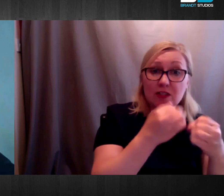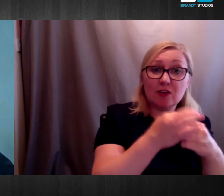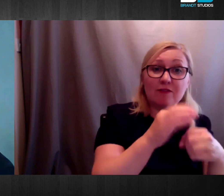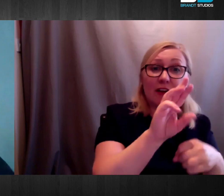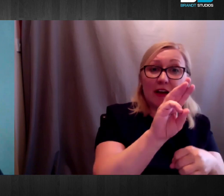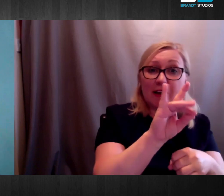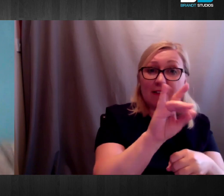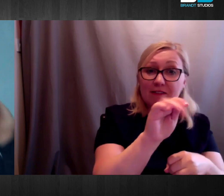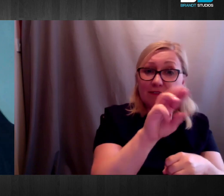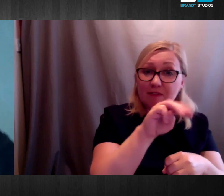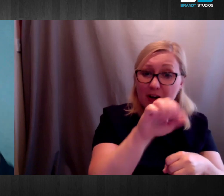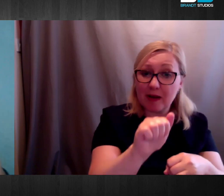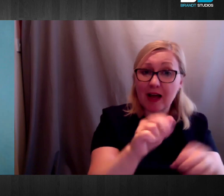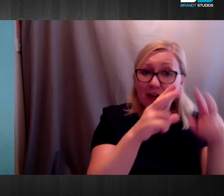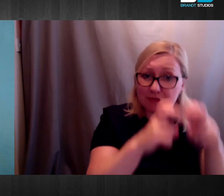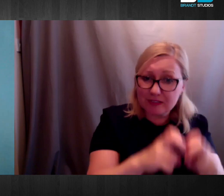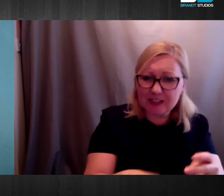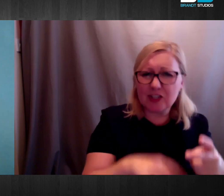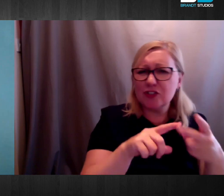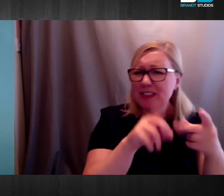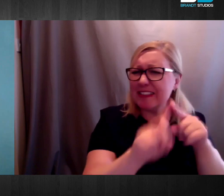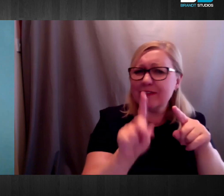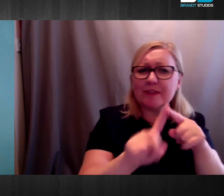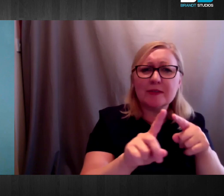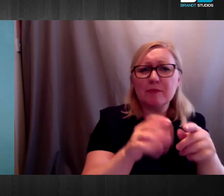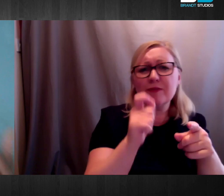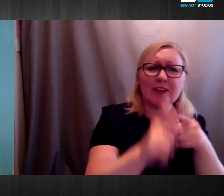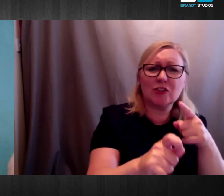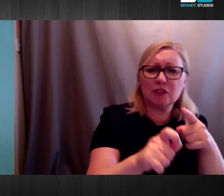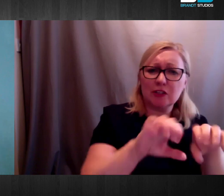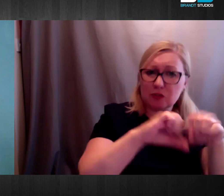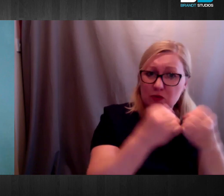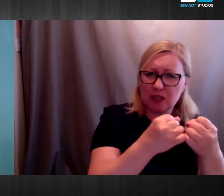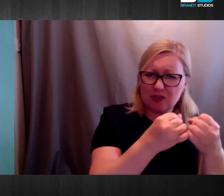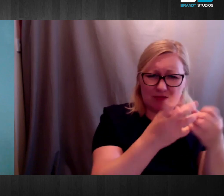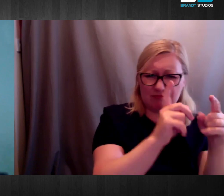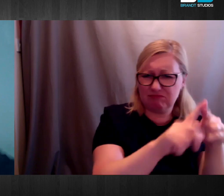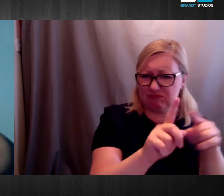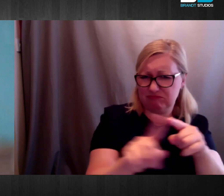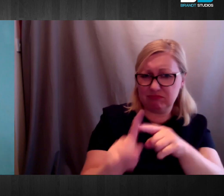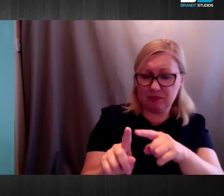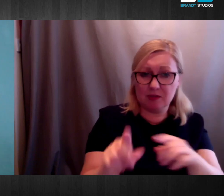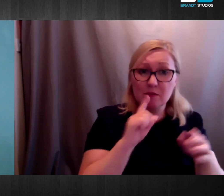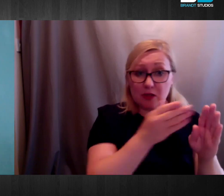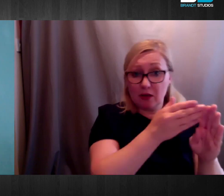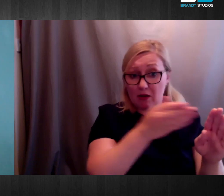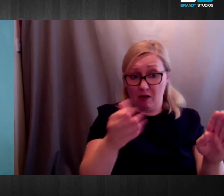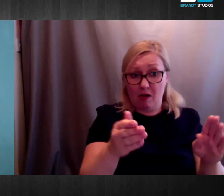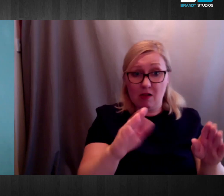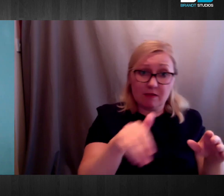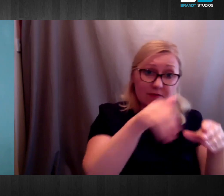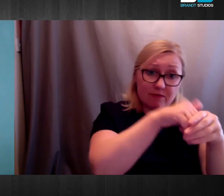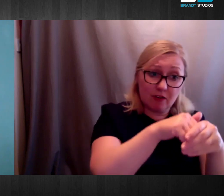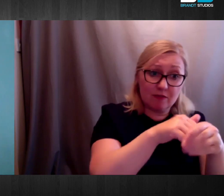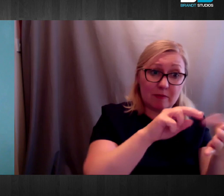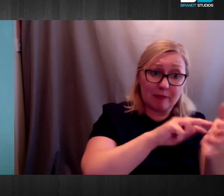need to know them all. They're about to publish a report, so when it's published, I'll put it through PPI